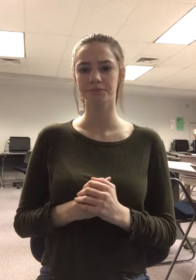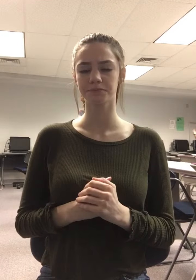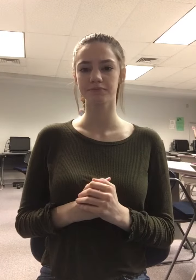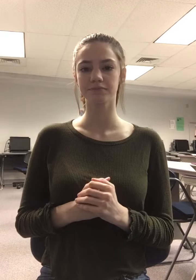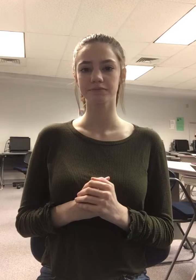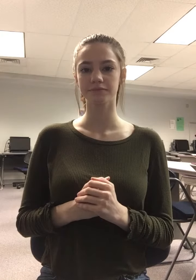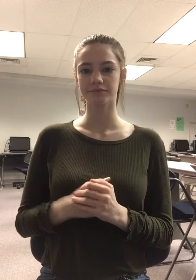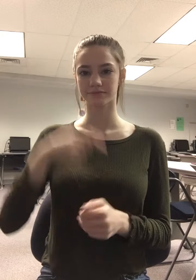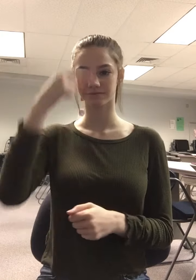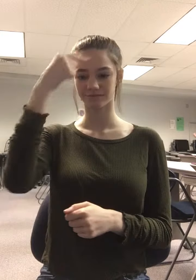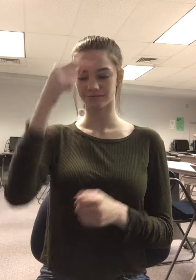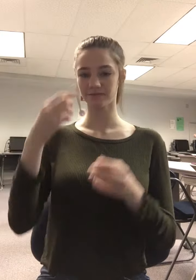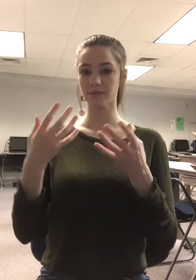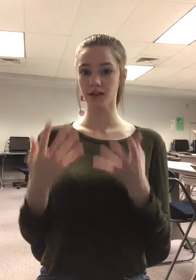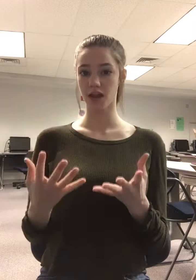For many, it was a great time.